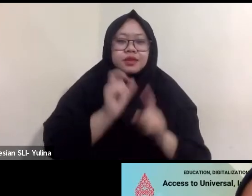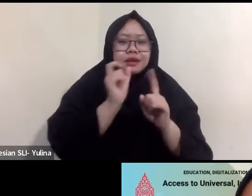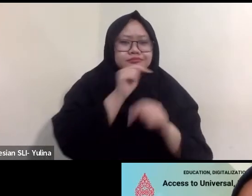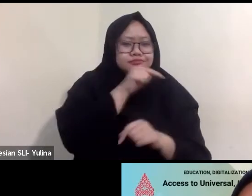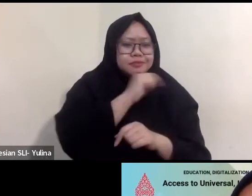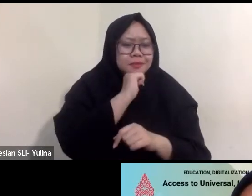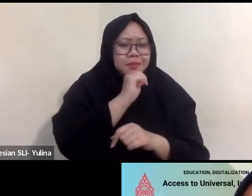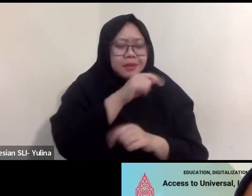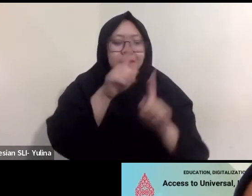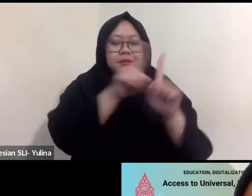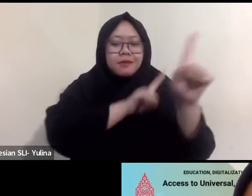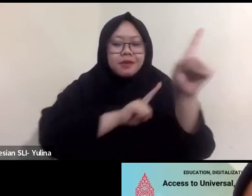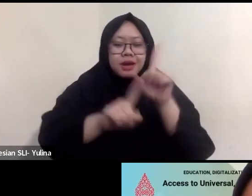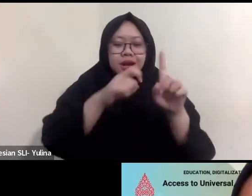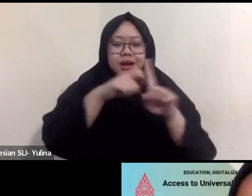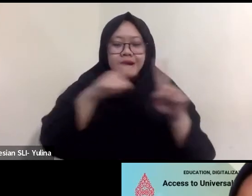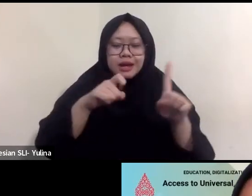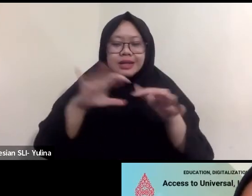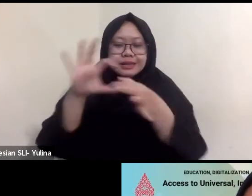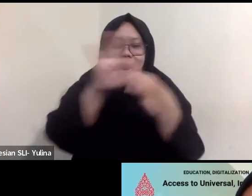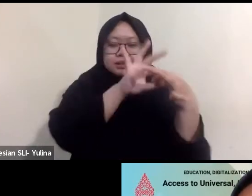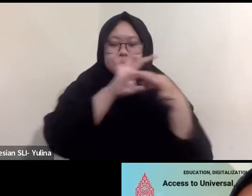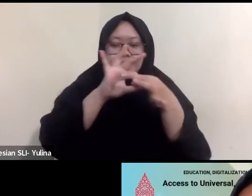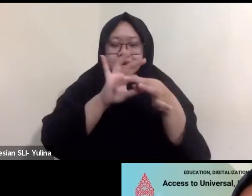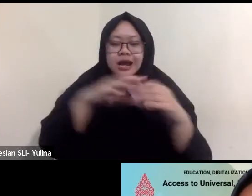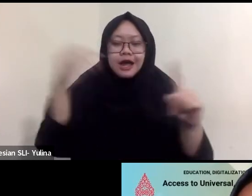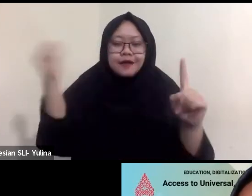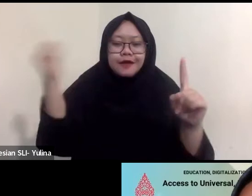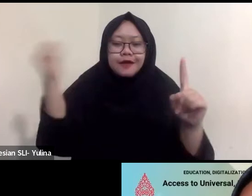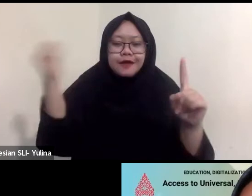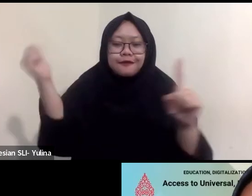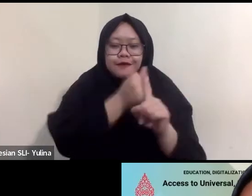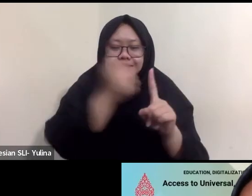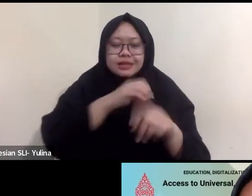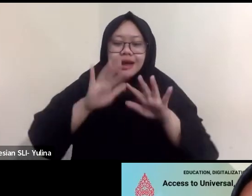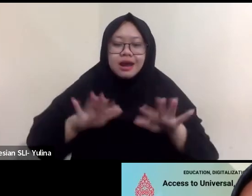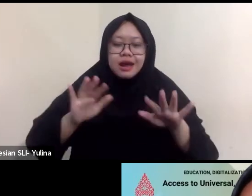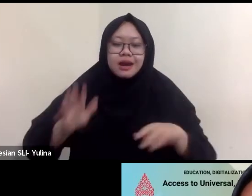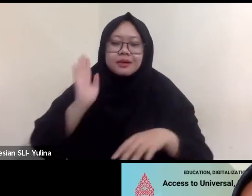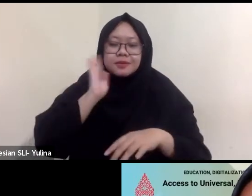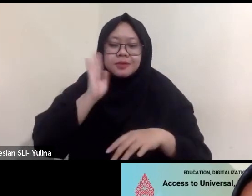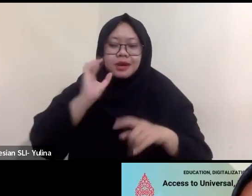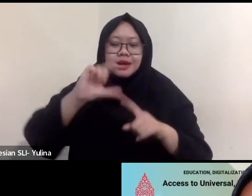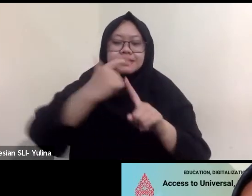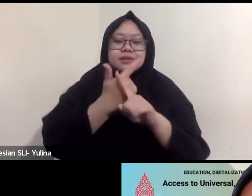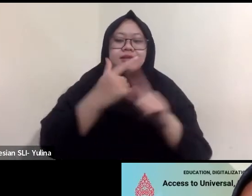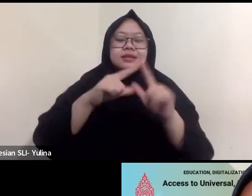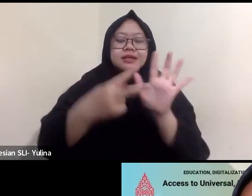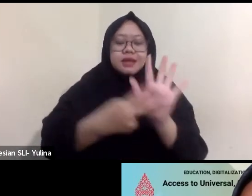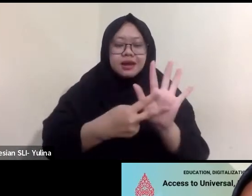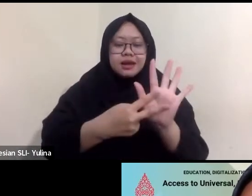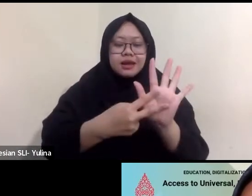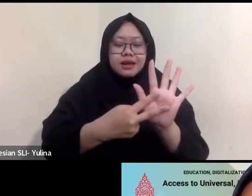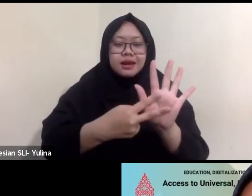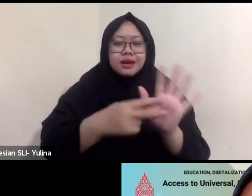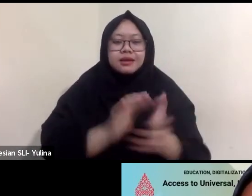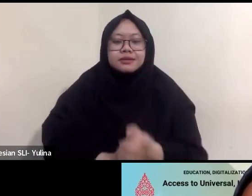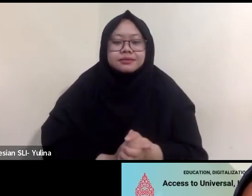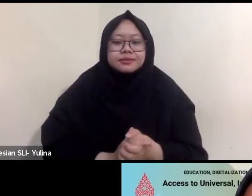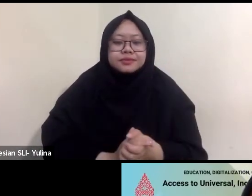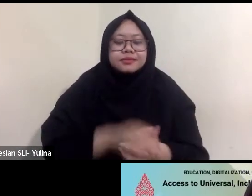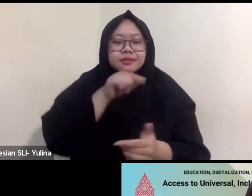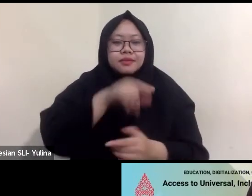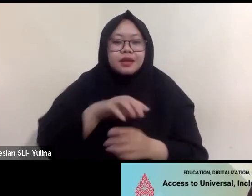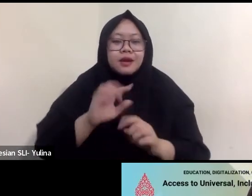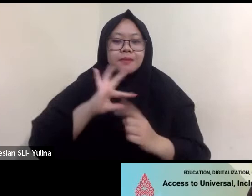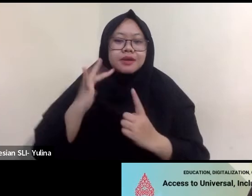and a student at Bogor Agricultural Institute, majoring in communications and community development. And since 2015, she also